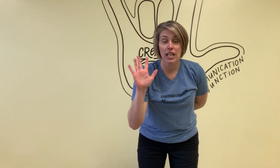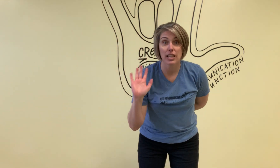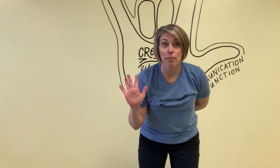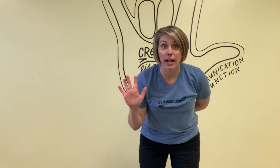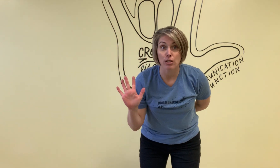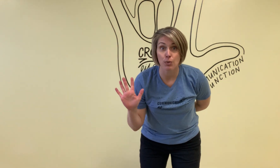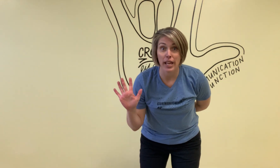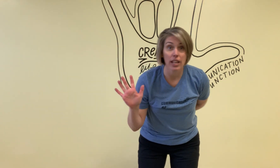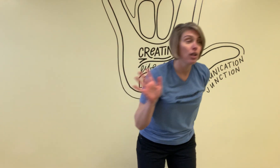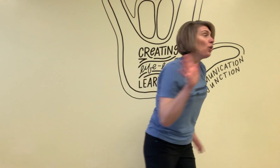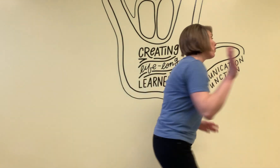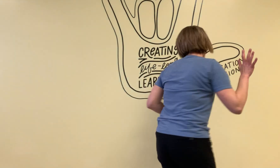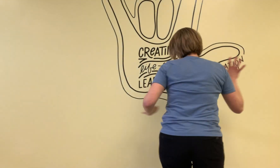the mouse went